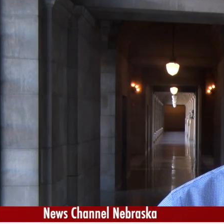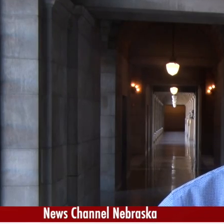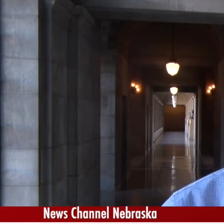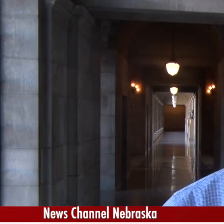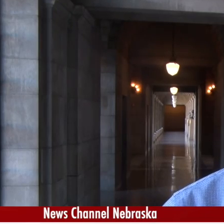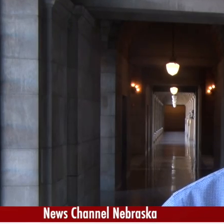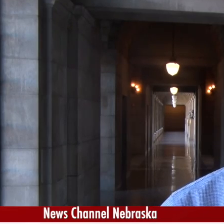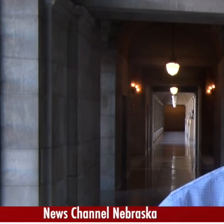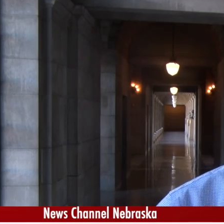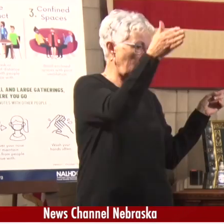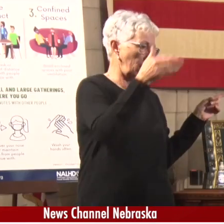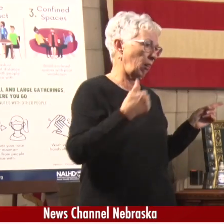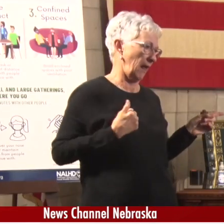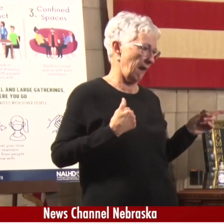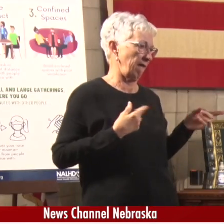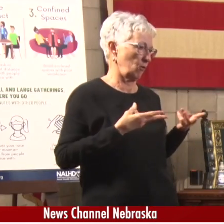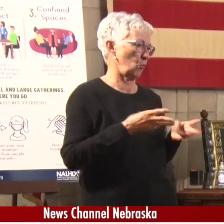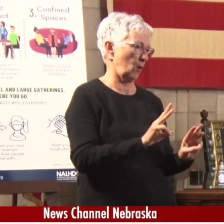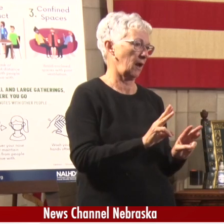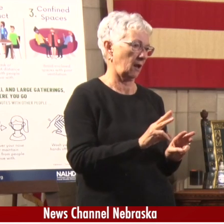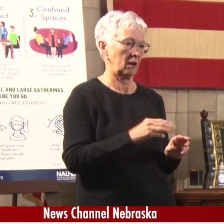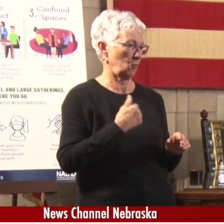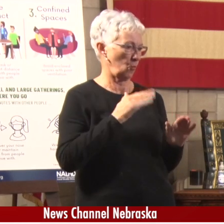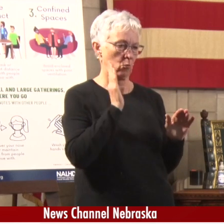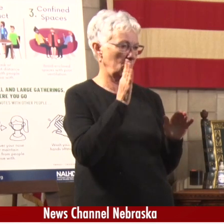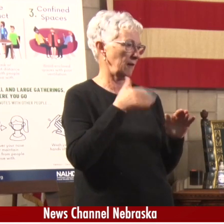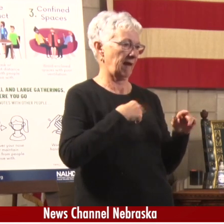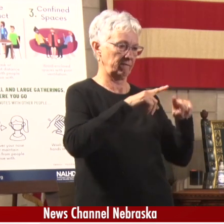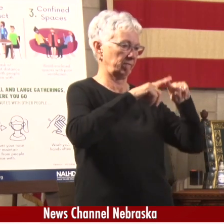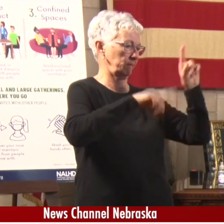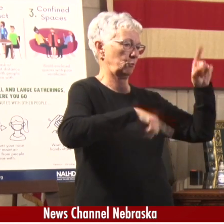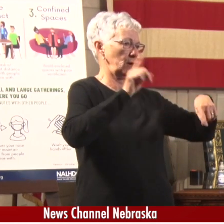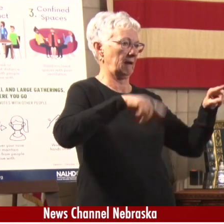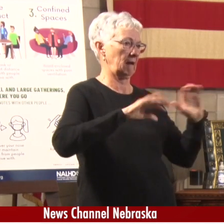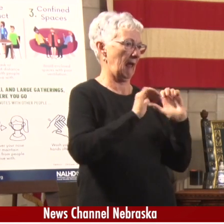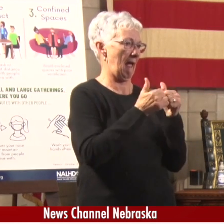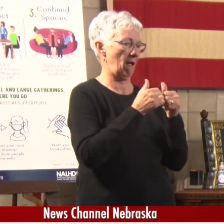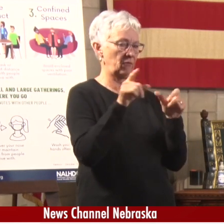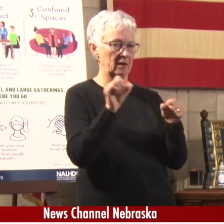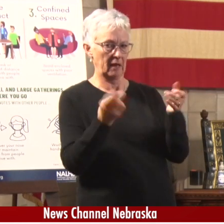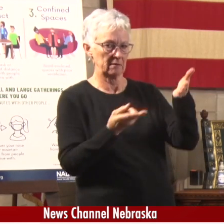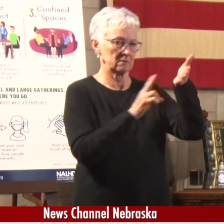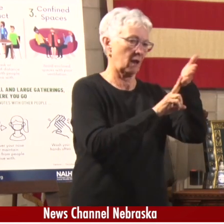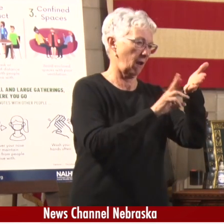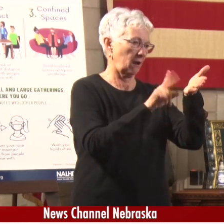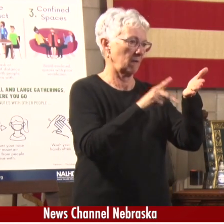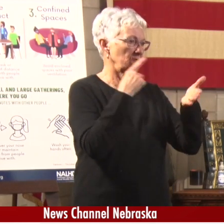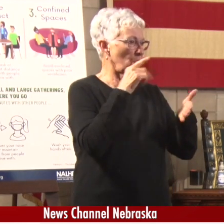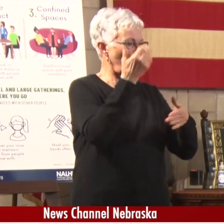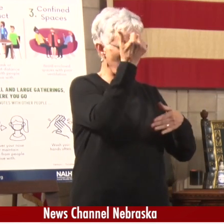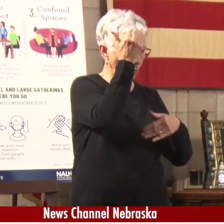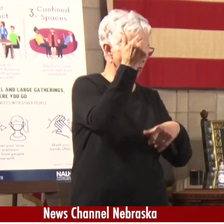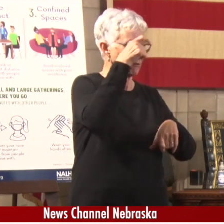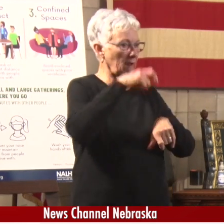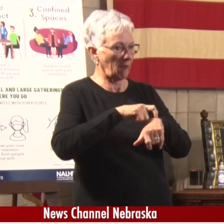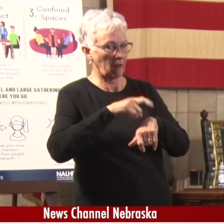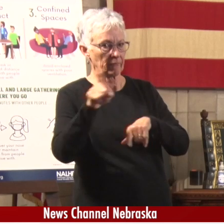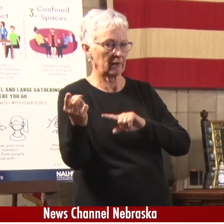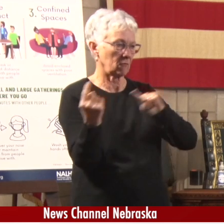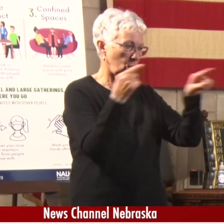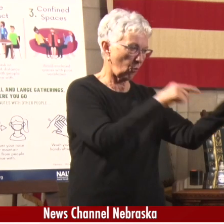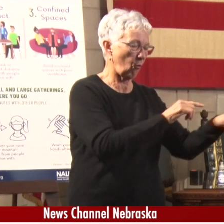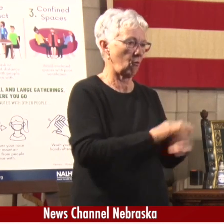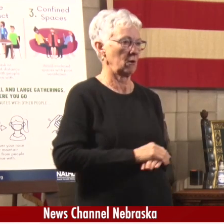older. There'll be a variety of ways that people will be able to get the vaccine and be able to sign up. So, for example, your healthcare provider